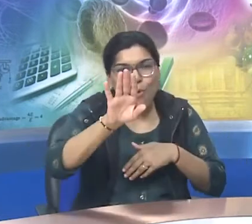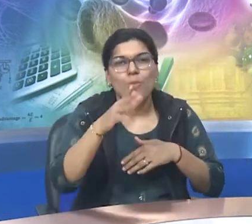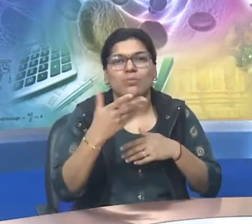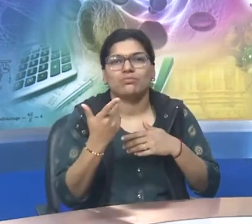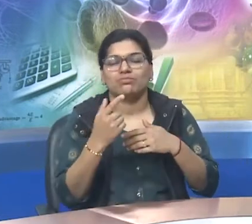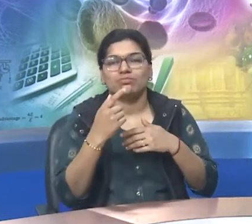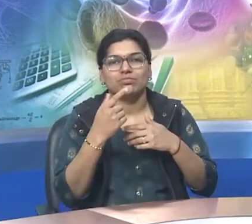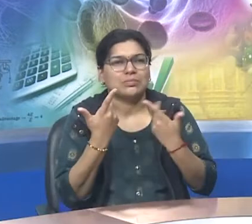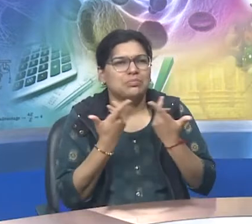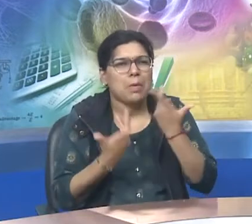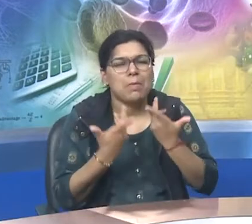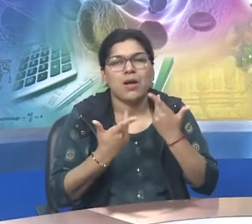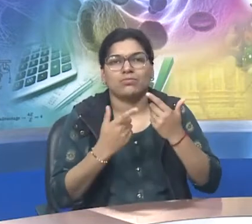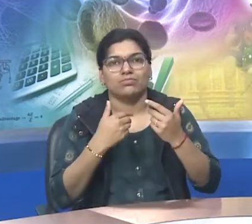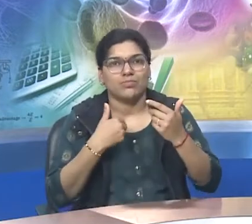It means